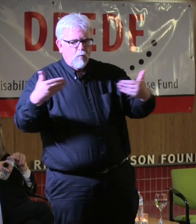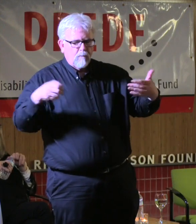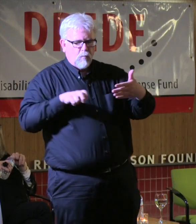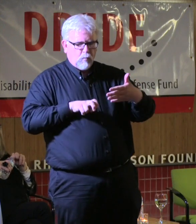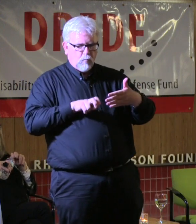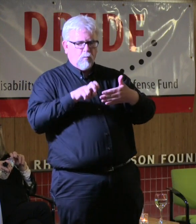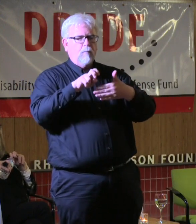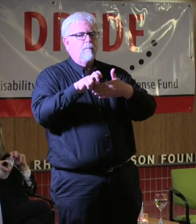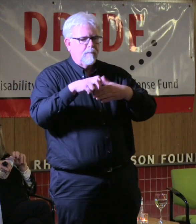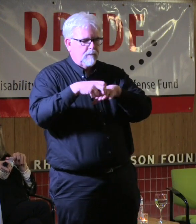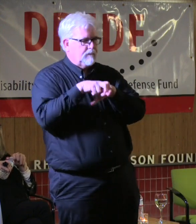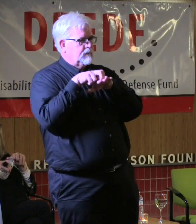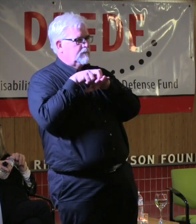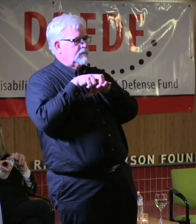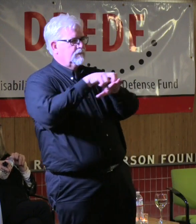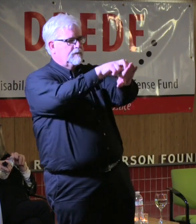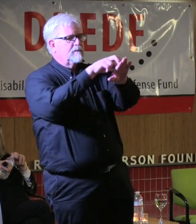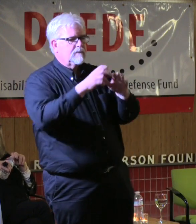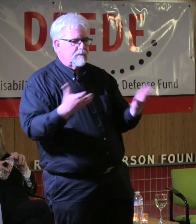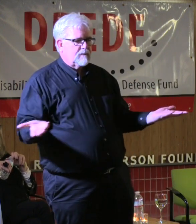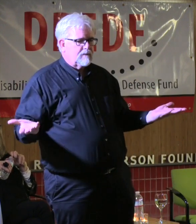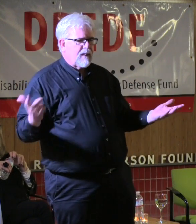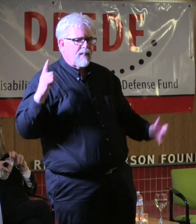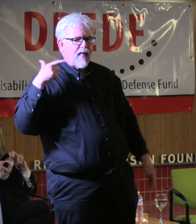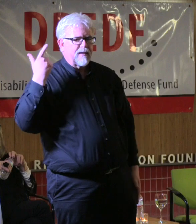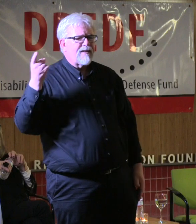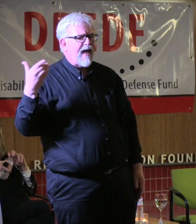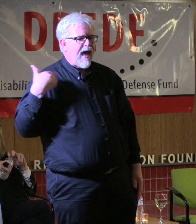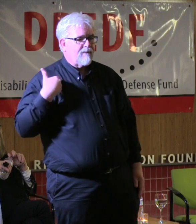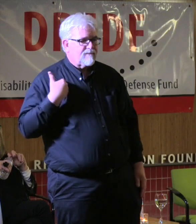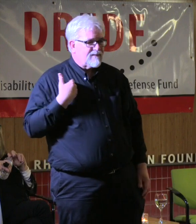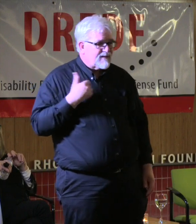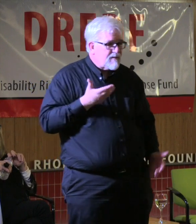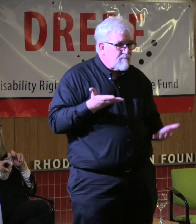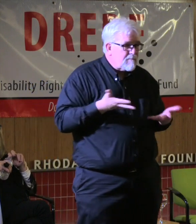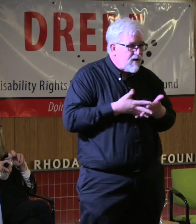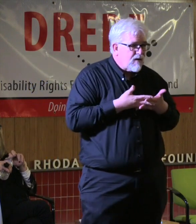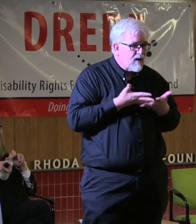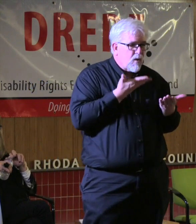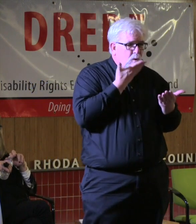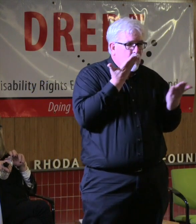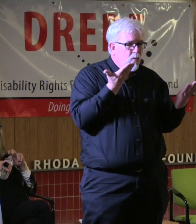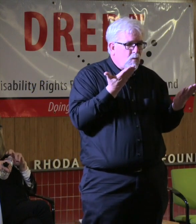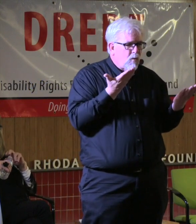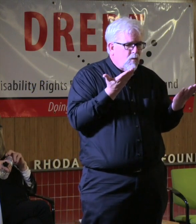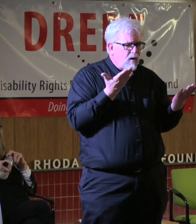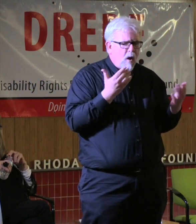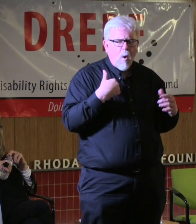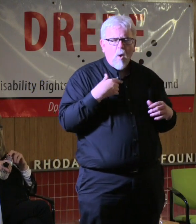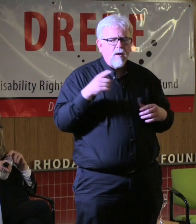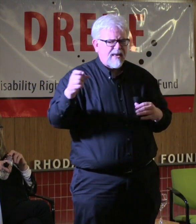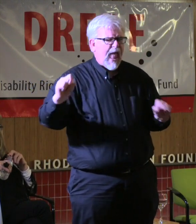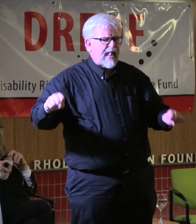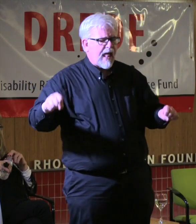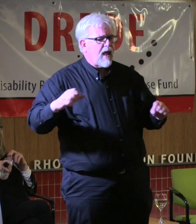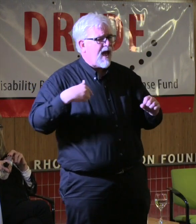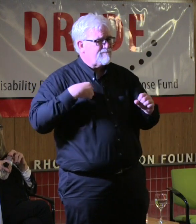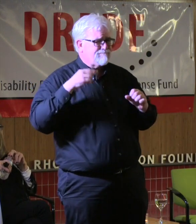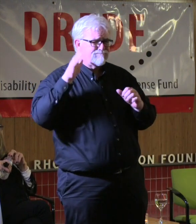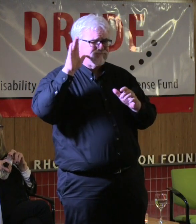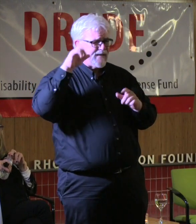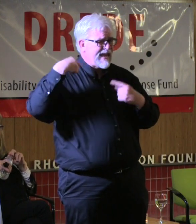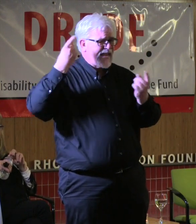In London. We can't do that here. So I've been working on this for a long damn